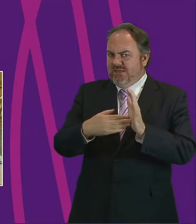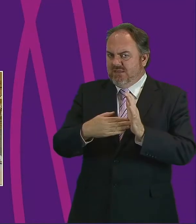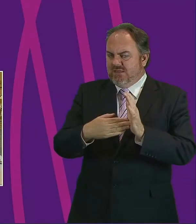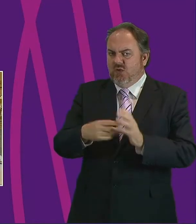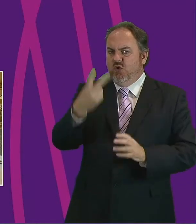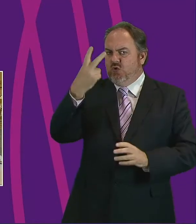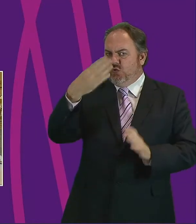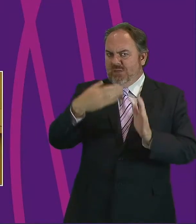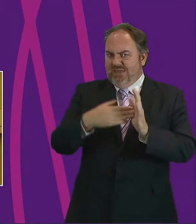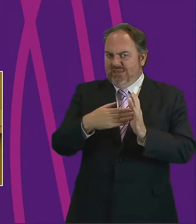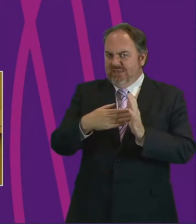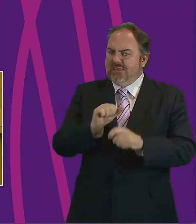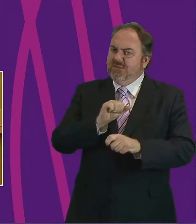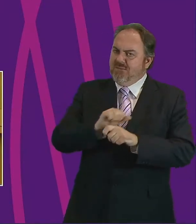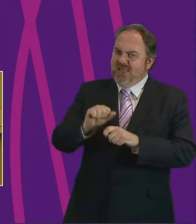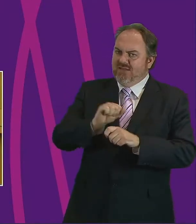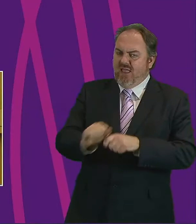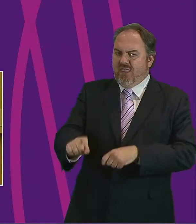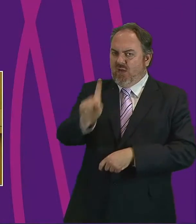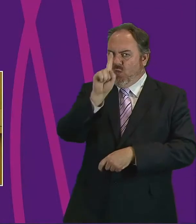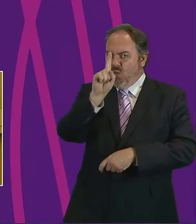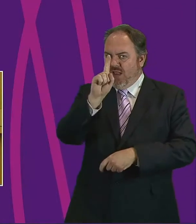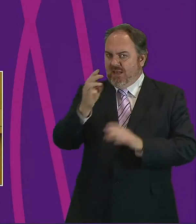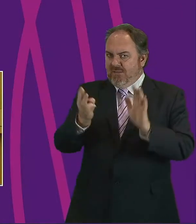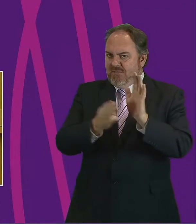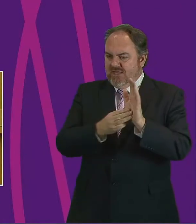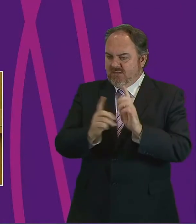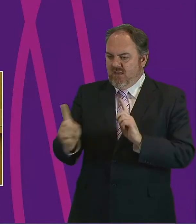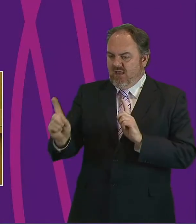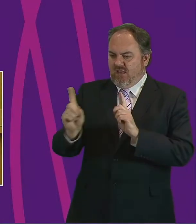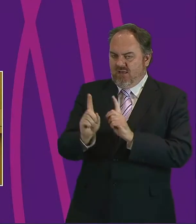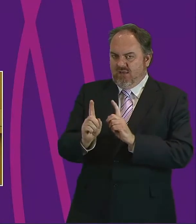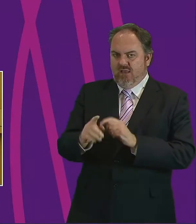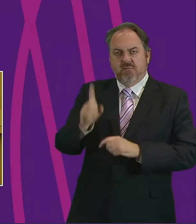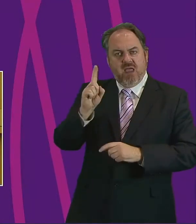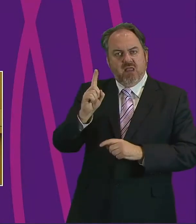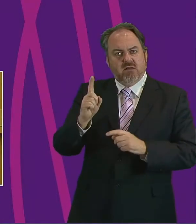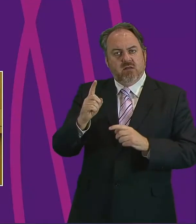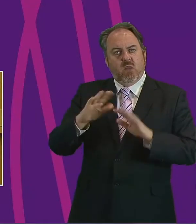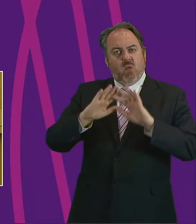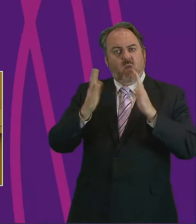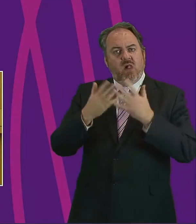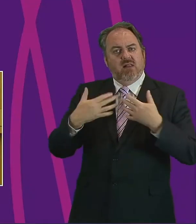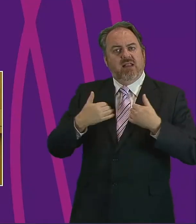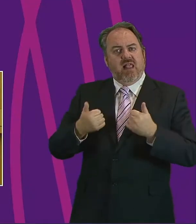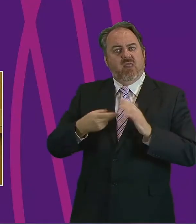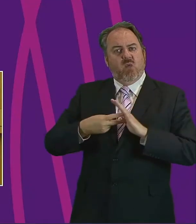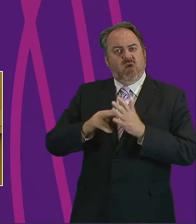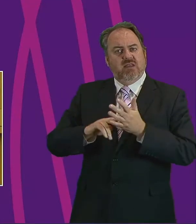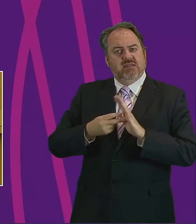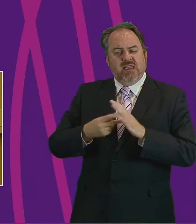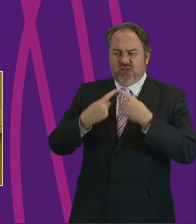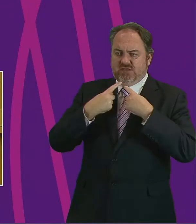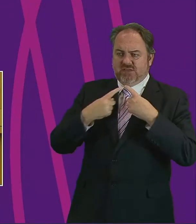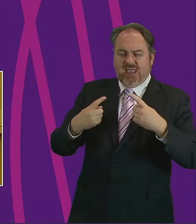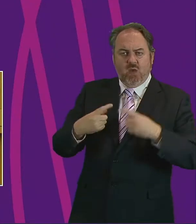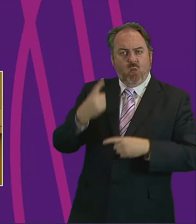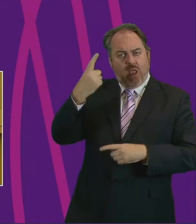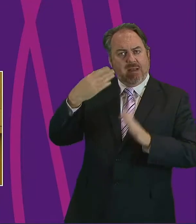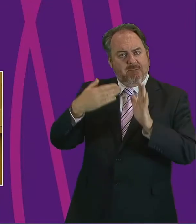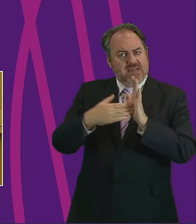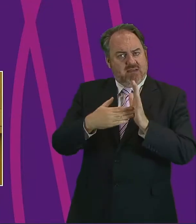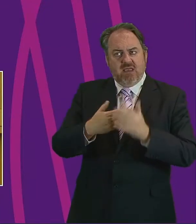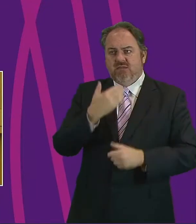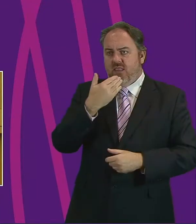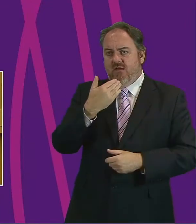than 1 metre. But the World Health Organization says that 1 metre is safe. Will the First Minister